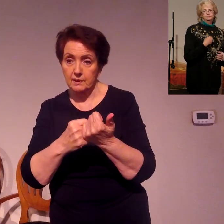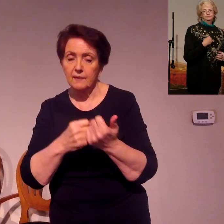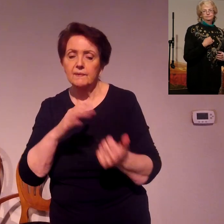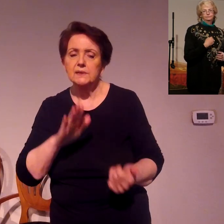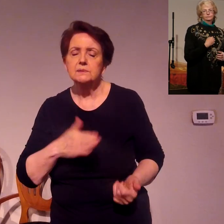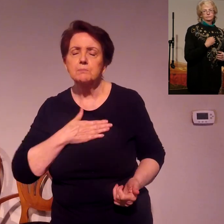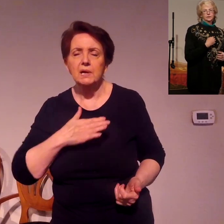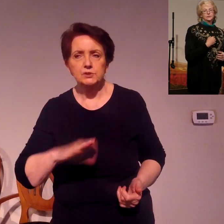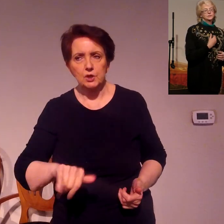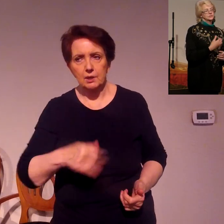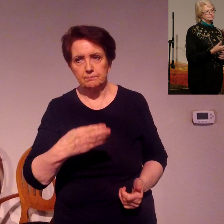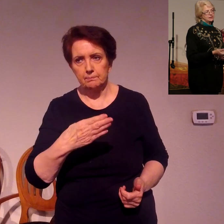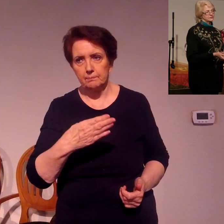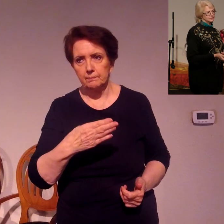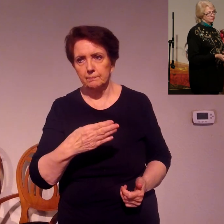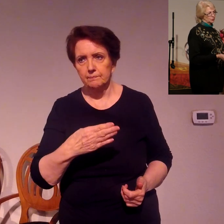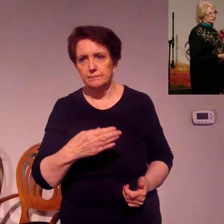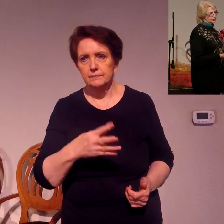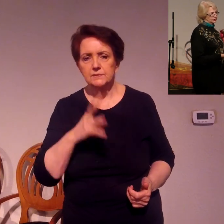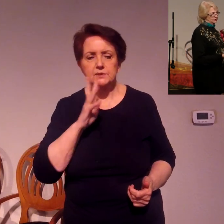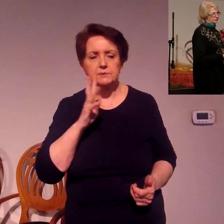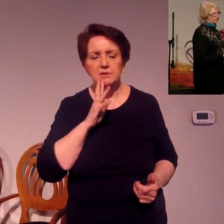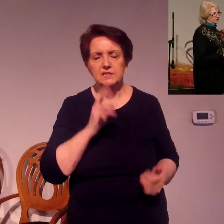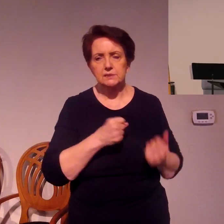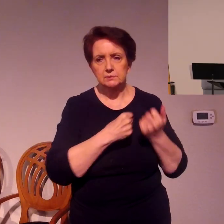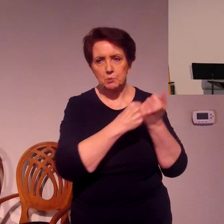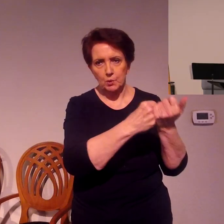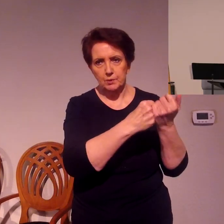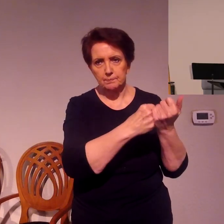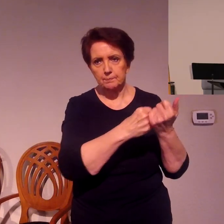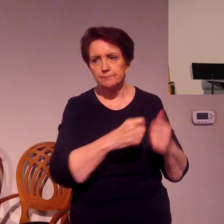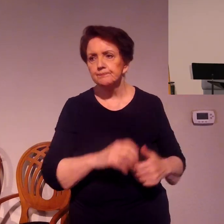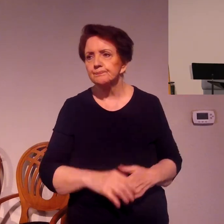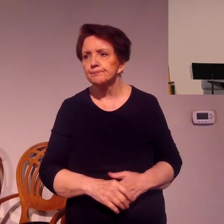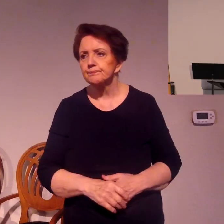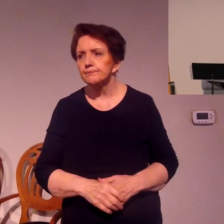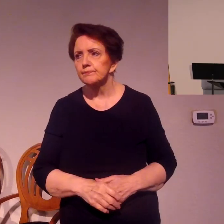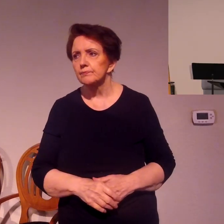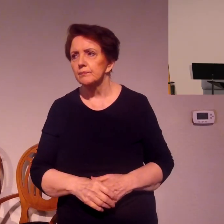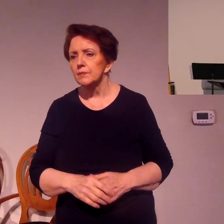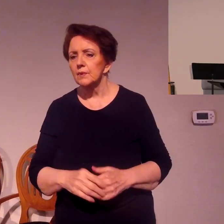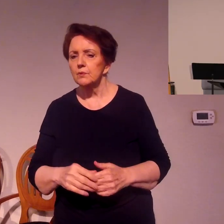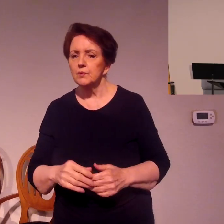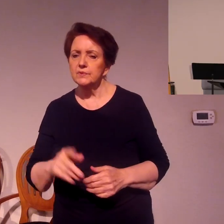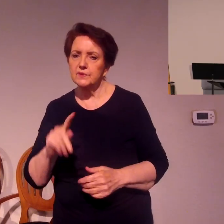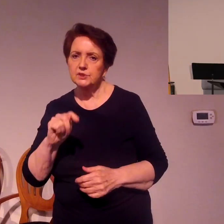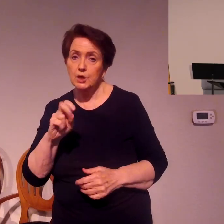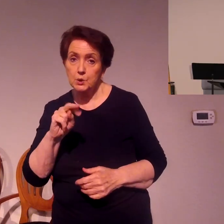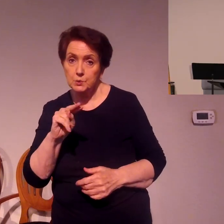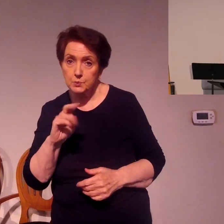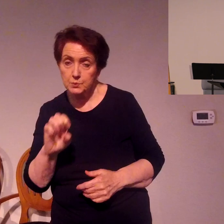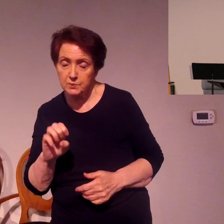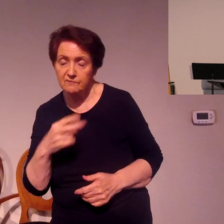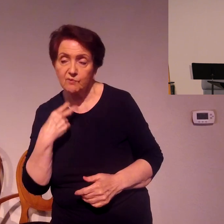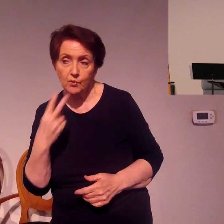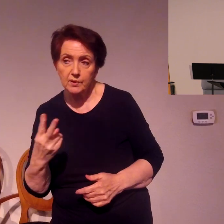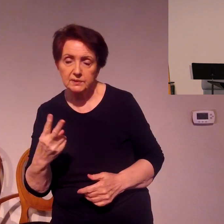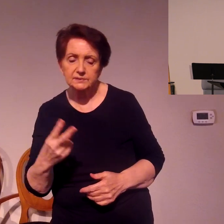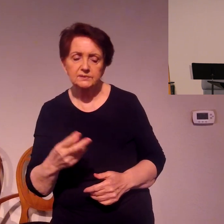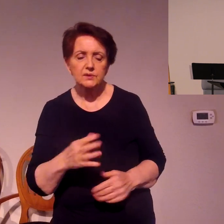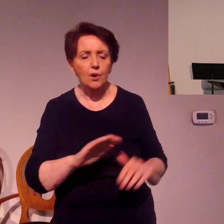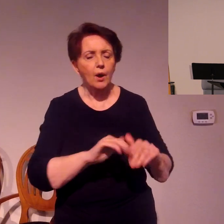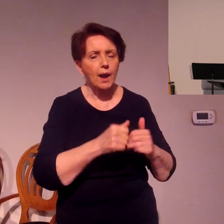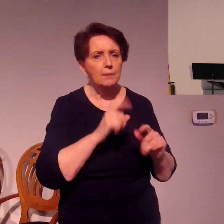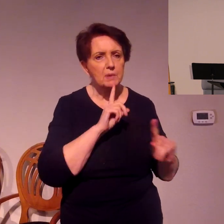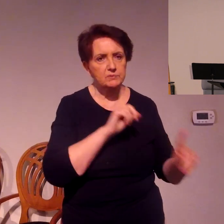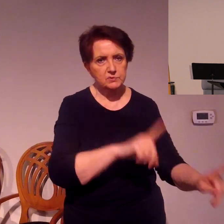job, is to speak in support. Right? That has to do with tone of voice and how we're responding and all